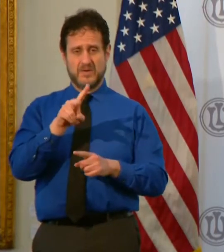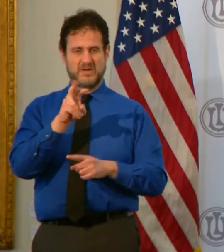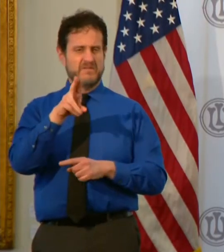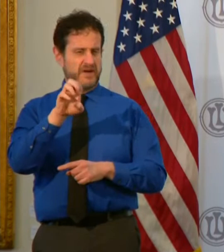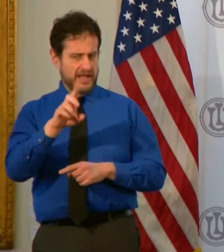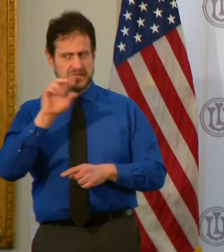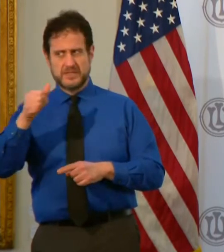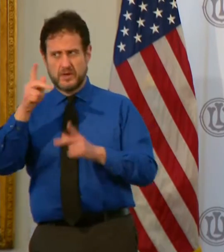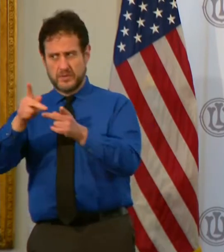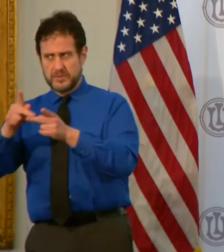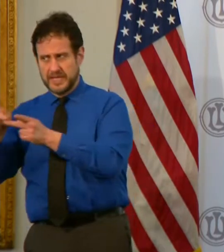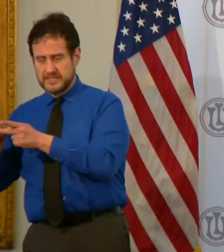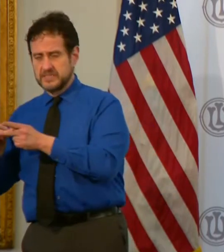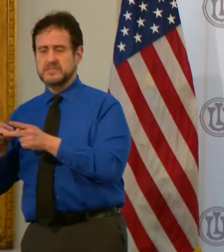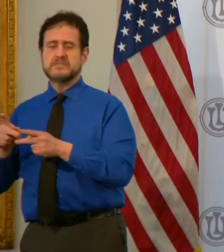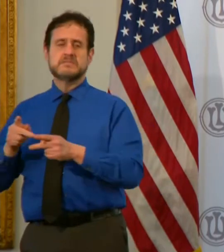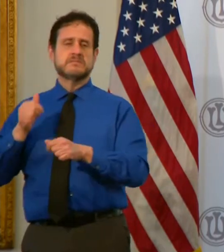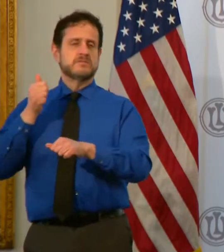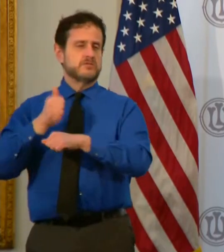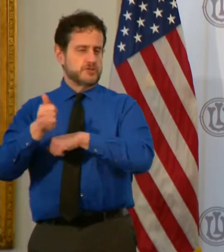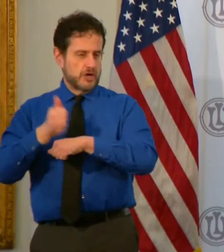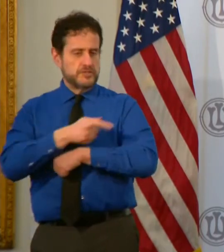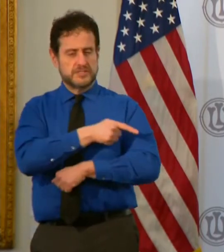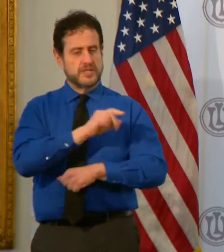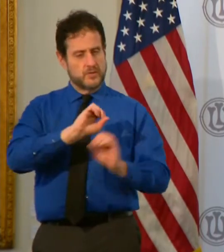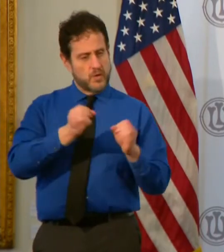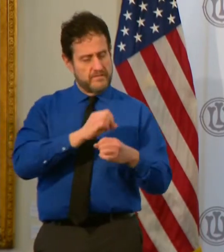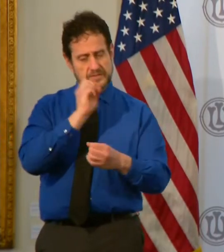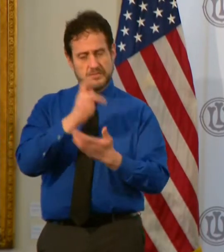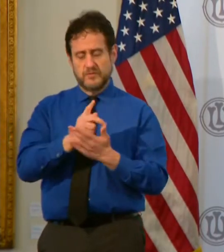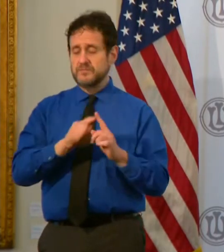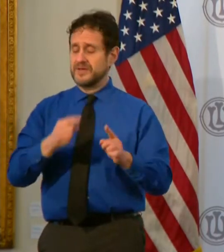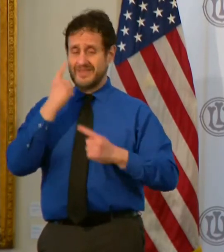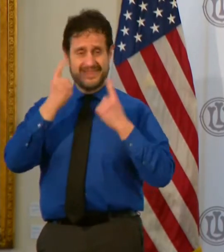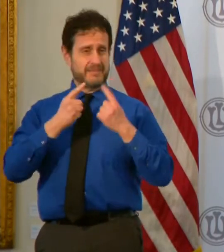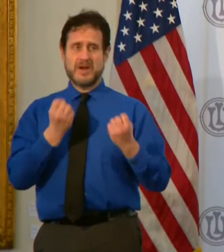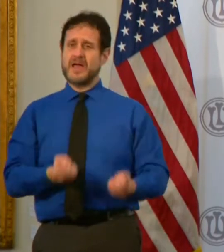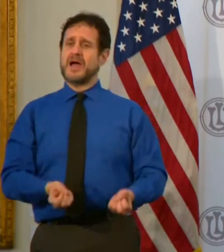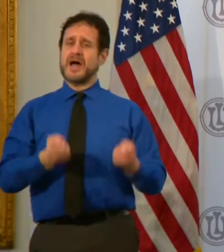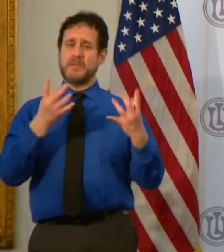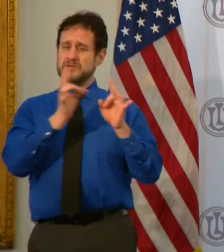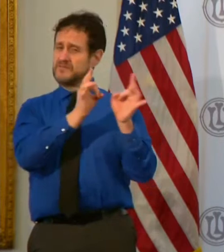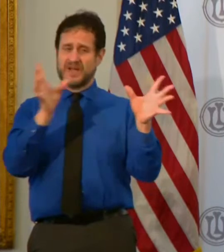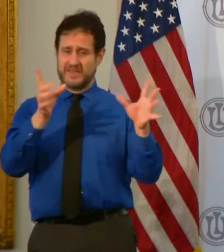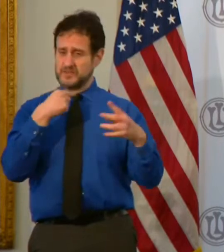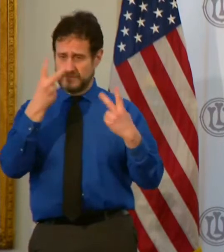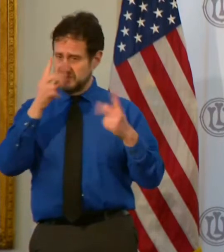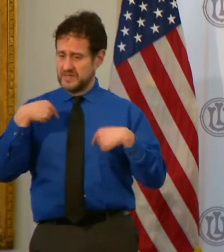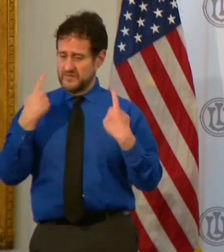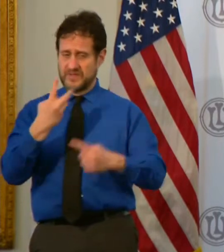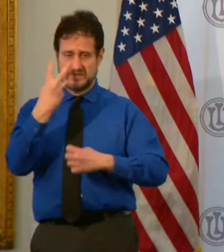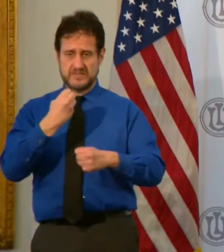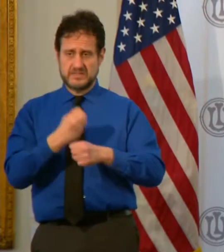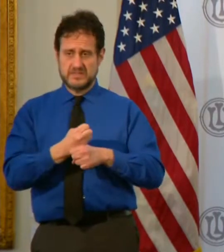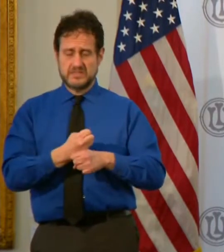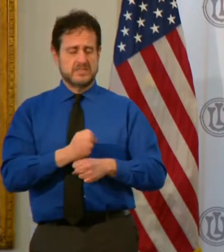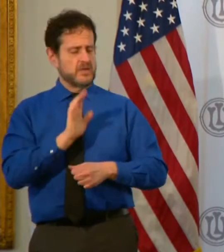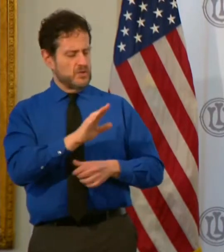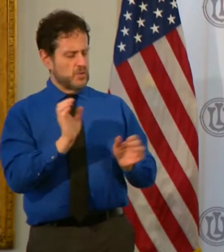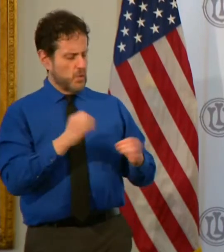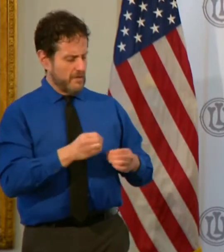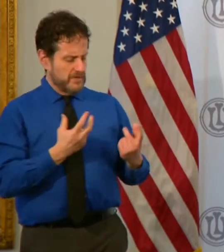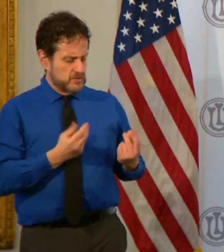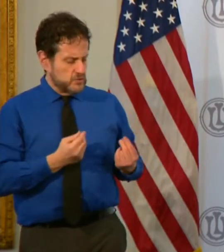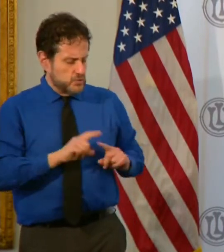places, charges that are approved by your office, but considering the level of violence that we've seen the last couple of years, what should your office be